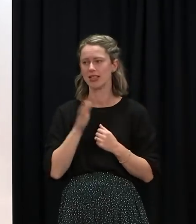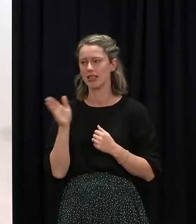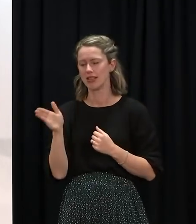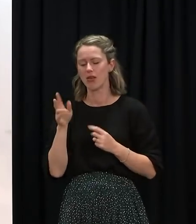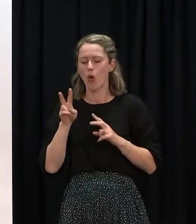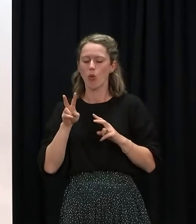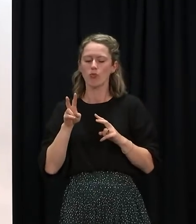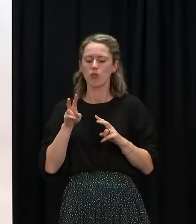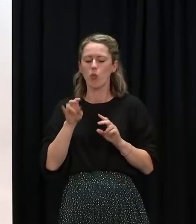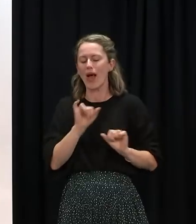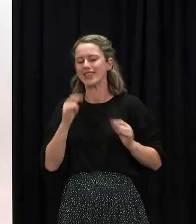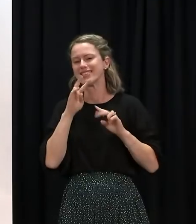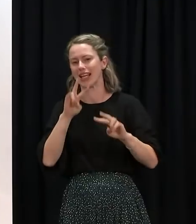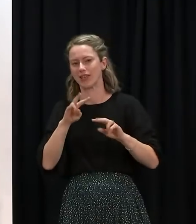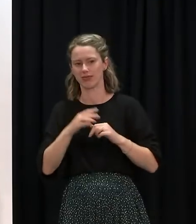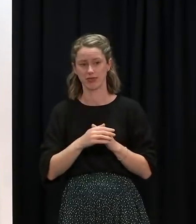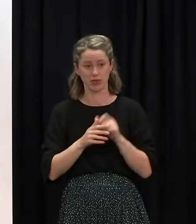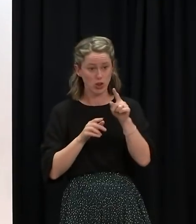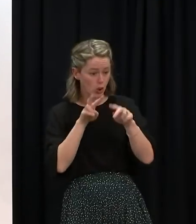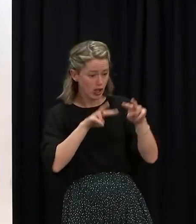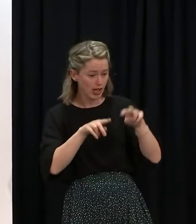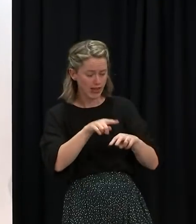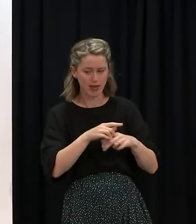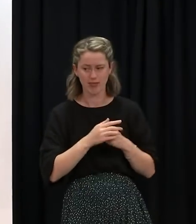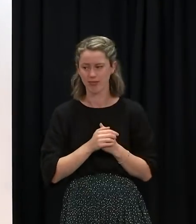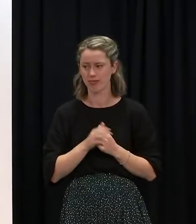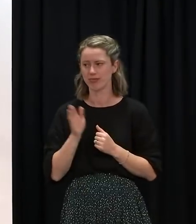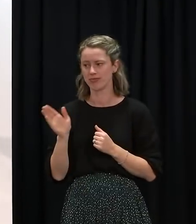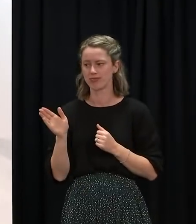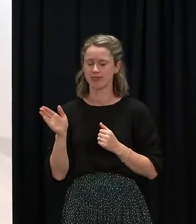Watch this space. That's something you're looking at?